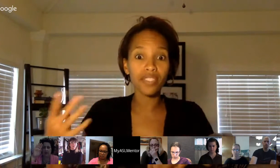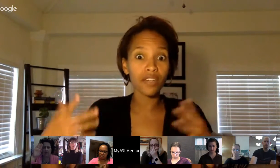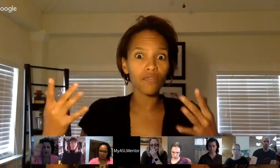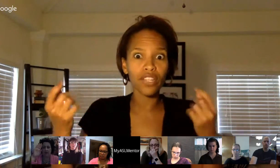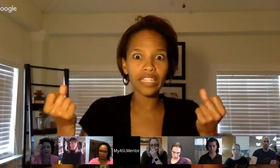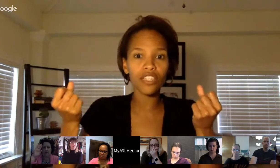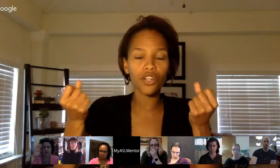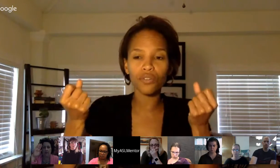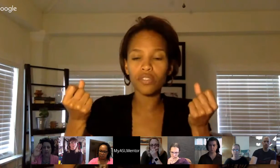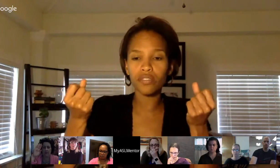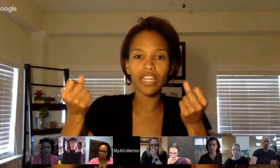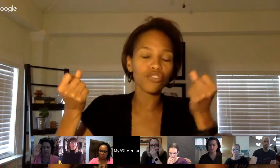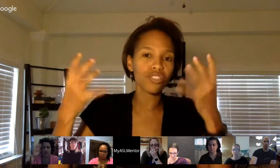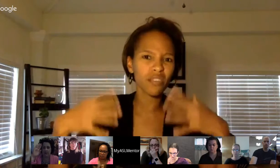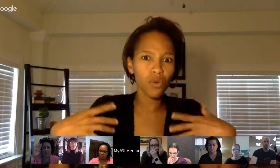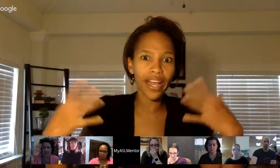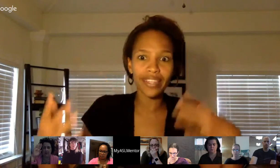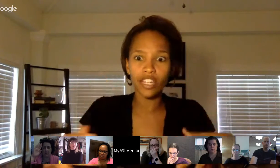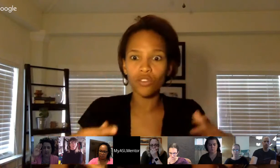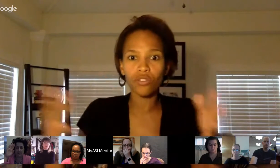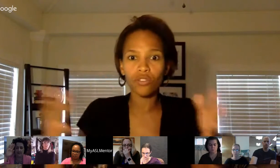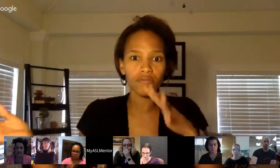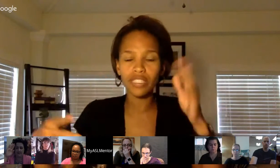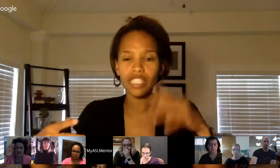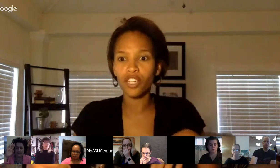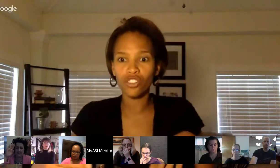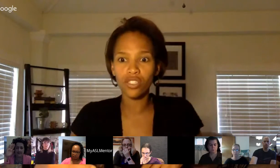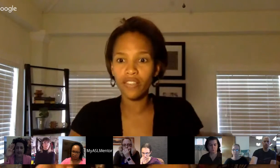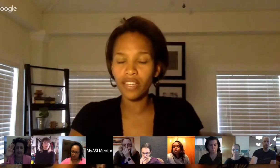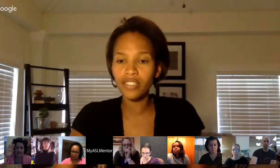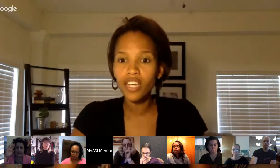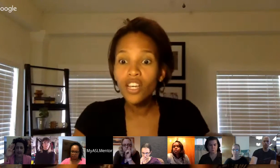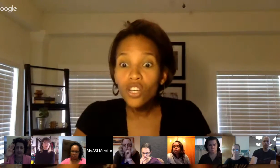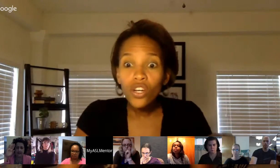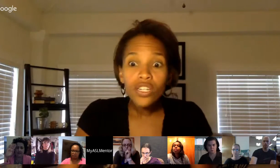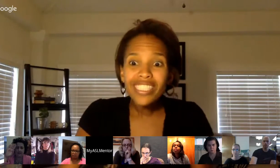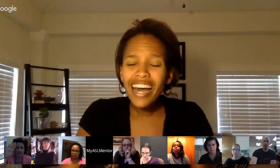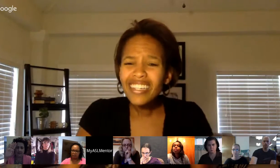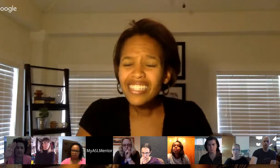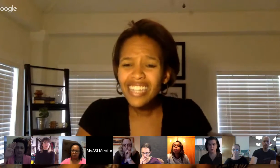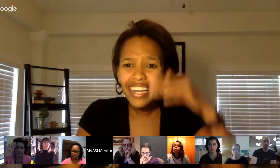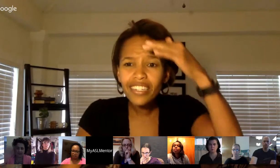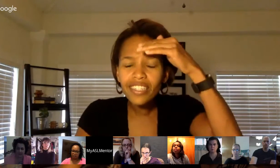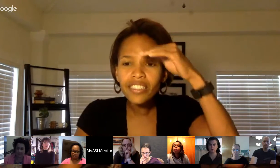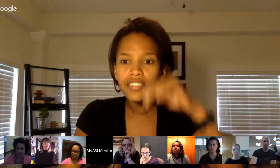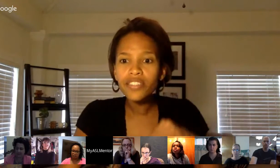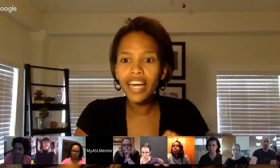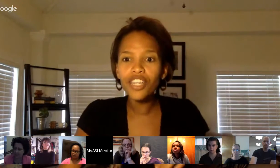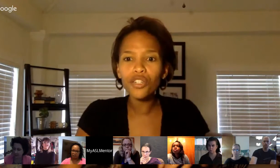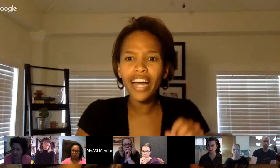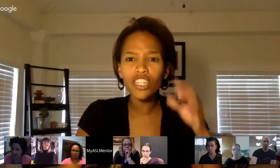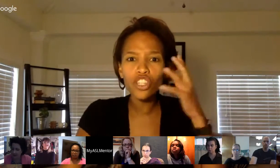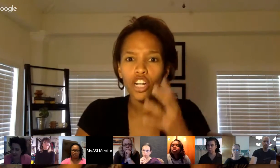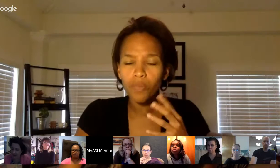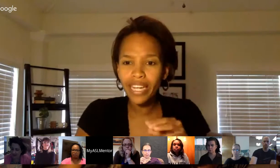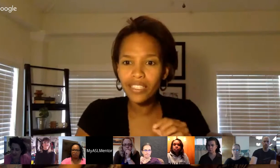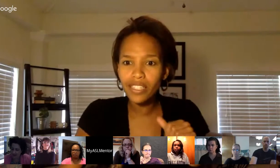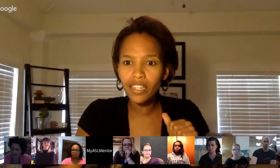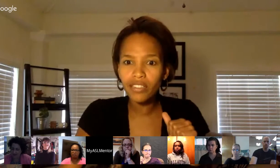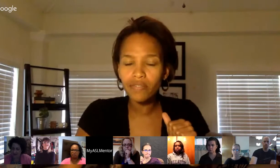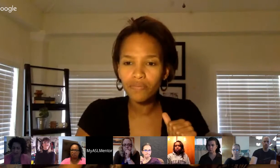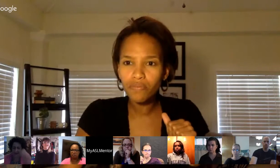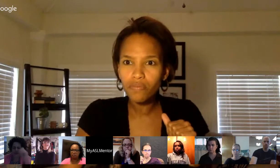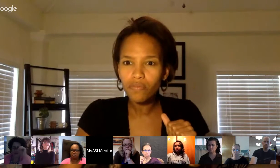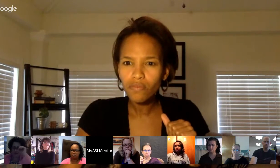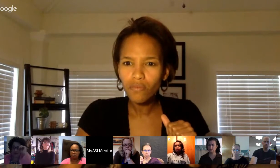tap into really, you know, interesting, more ASL depictions and things. Tess, is that, yeah, you're kind of dark, but I can